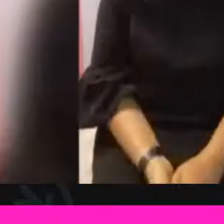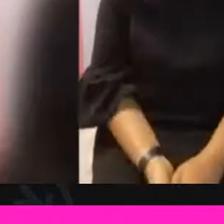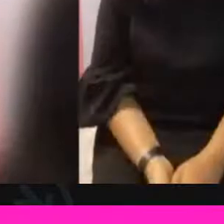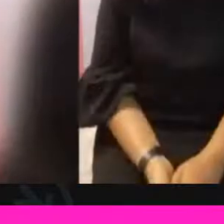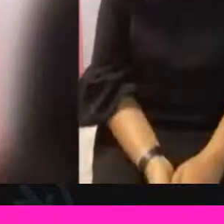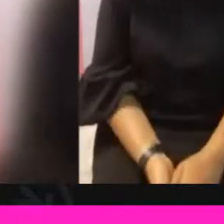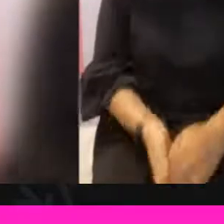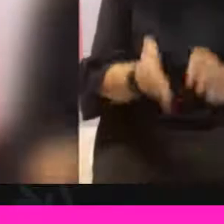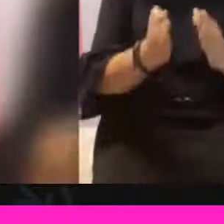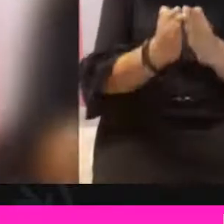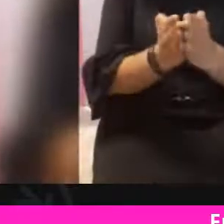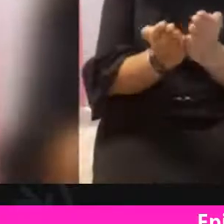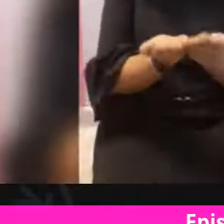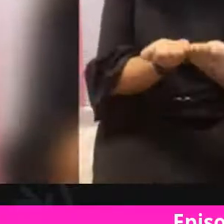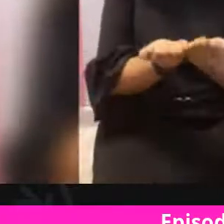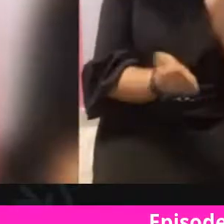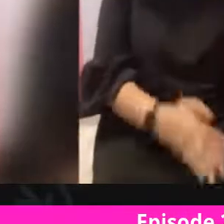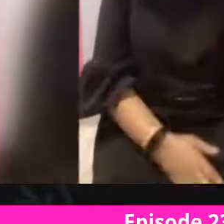buku teks,